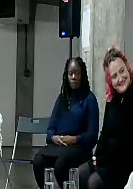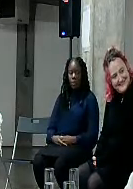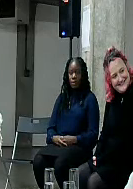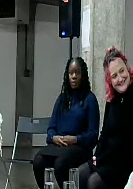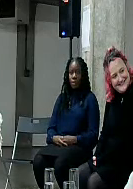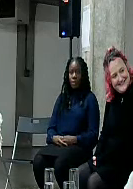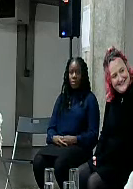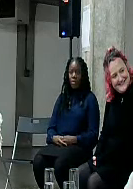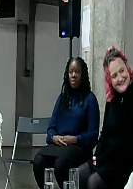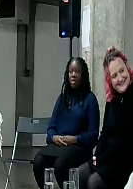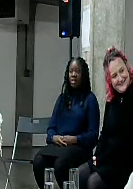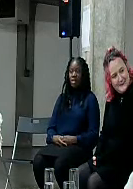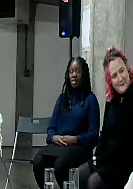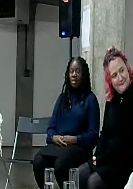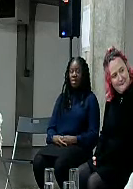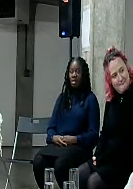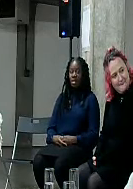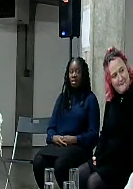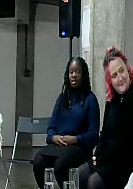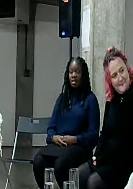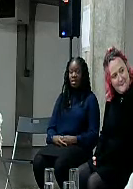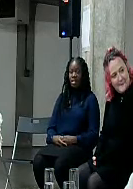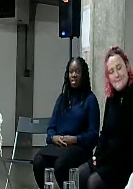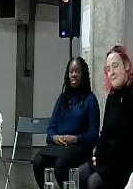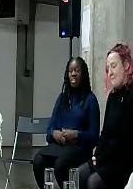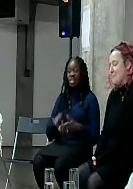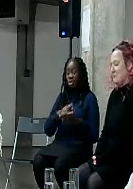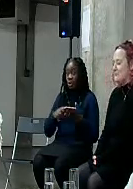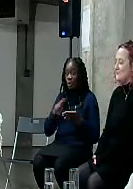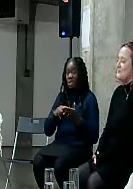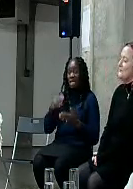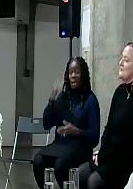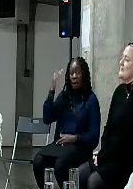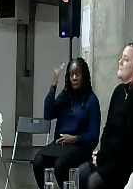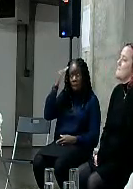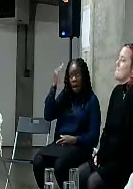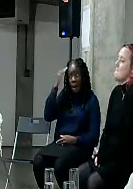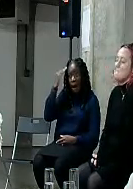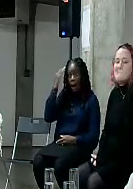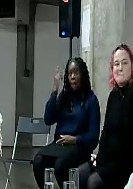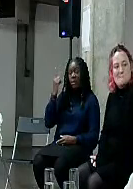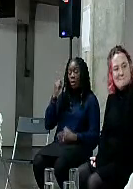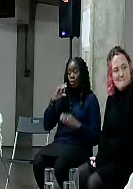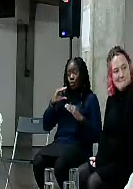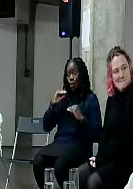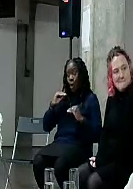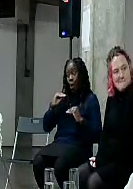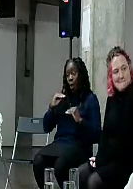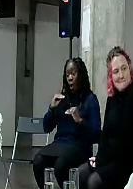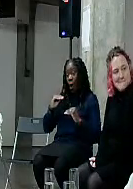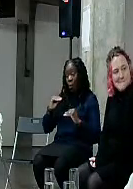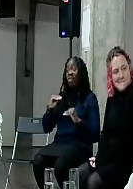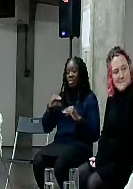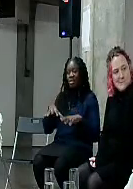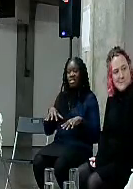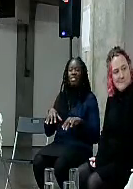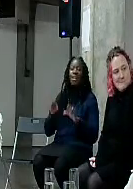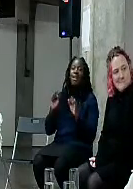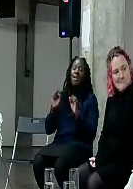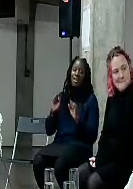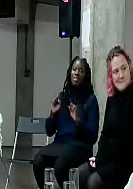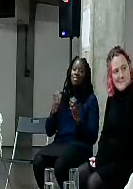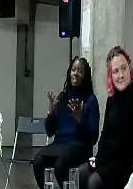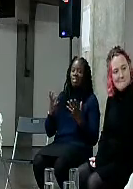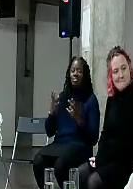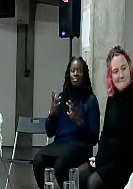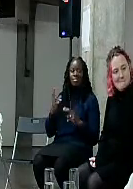usually mums, and we get tired and we don't do anything for weeks, and then we do things. But